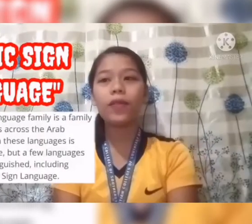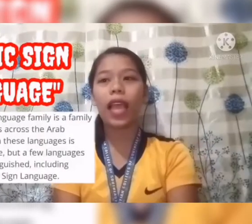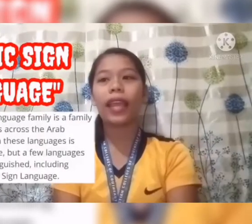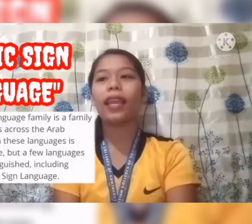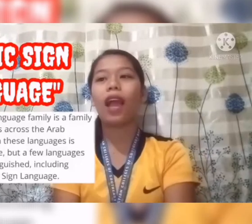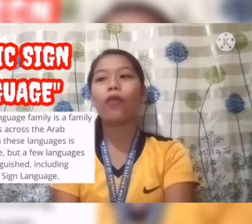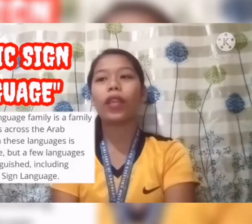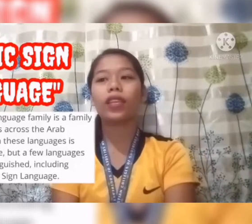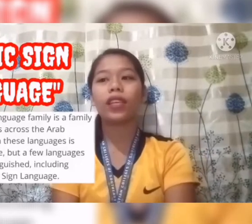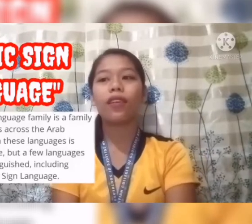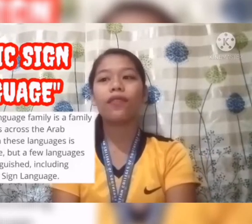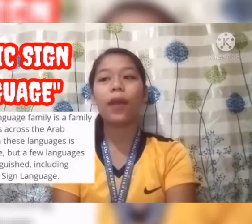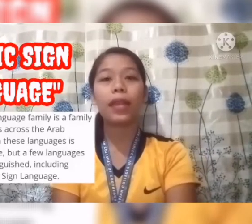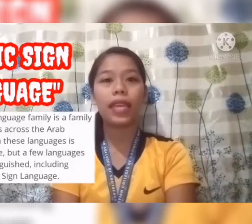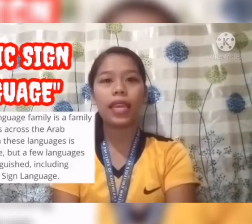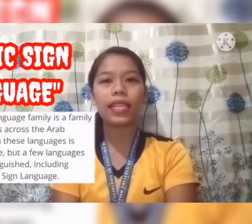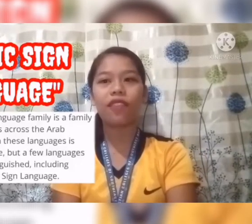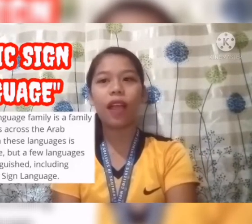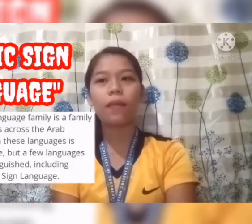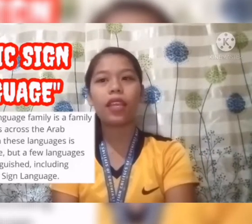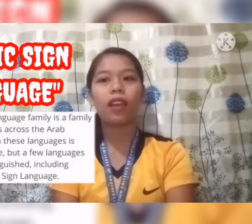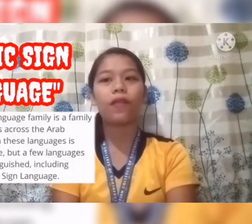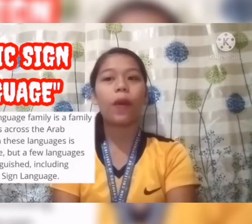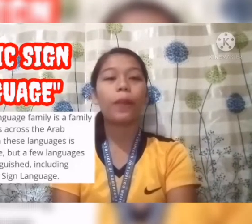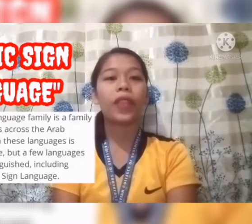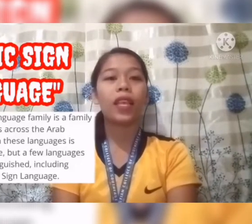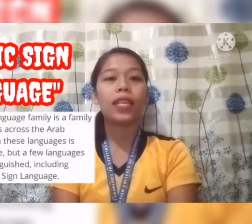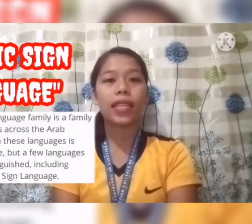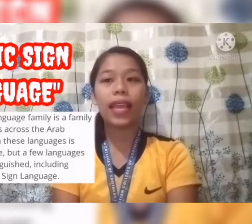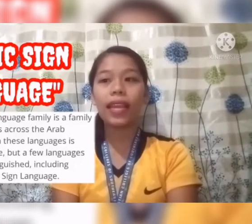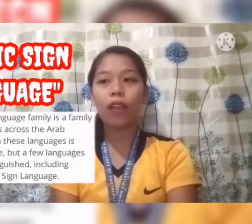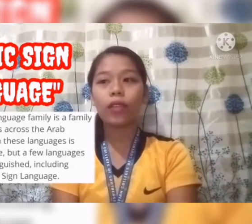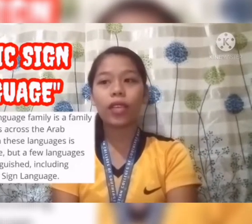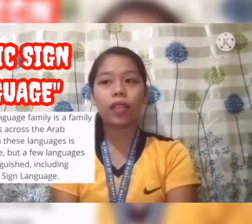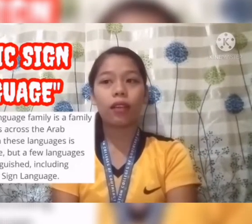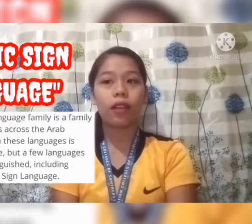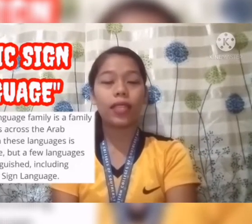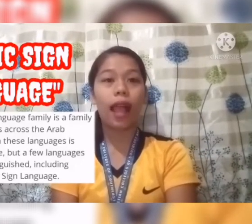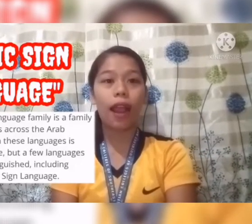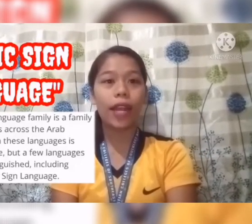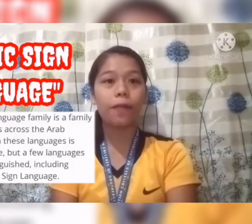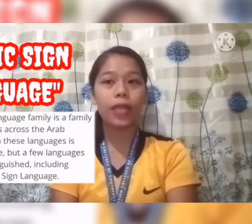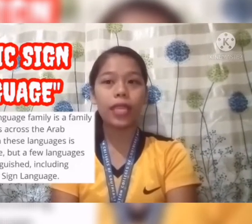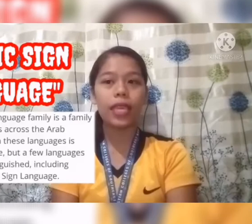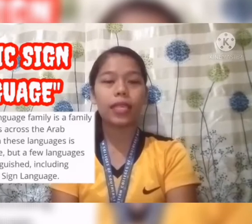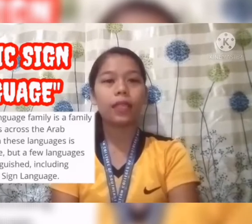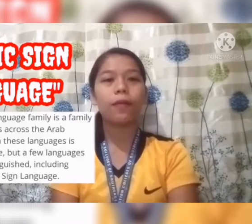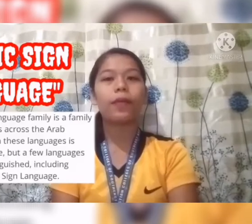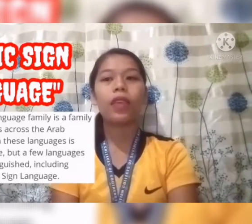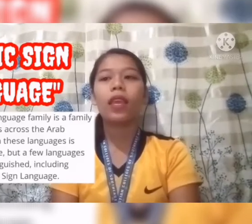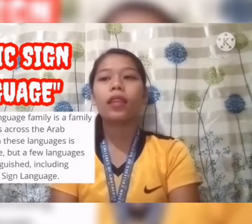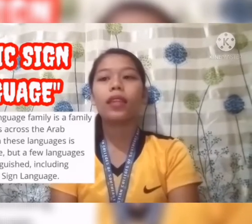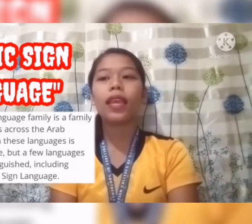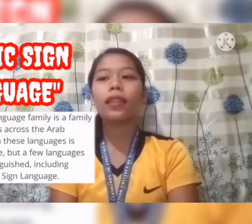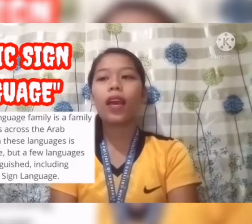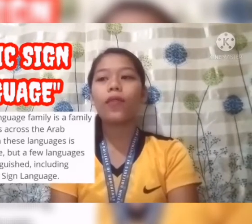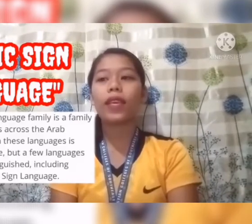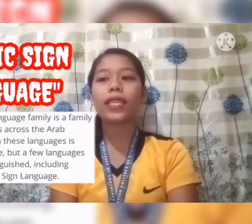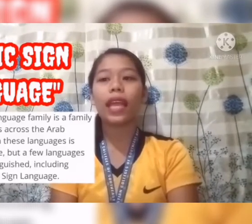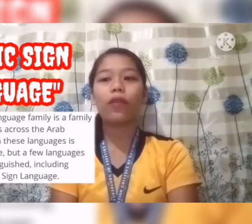Sign Language family is a family of sign languages across the Arab Middle East. Data on these languages